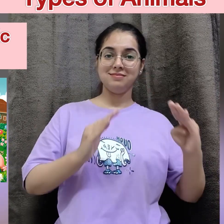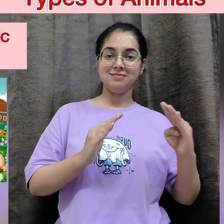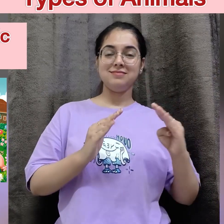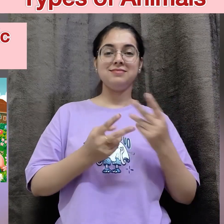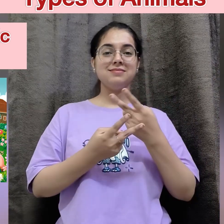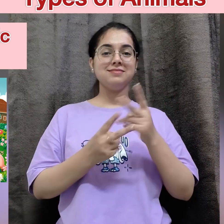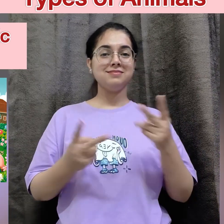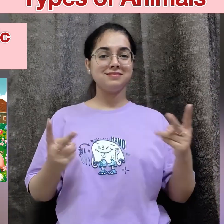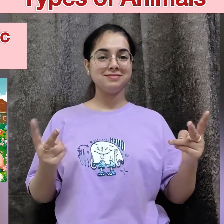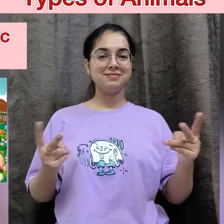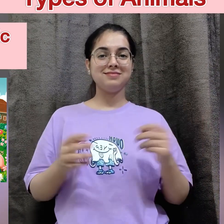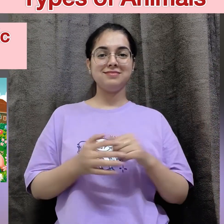Domestic animals.